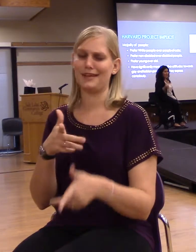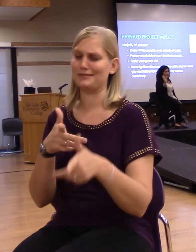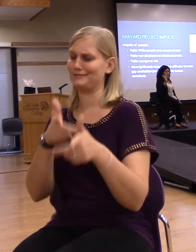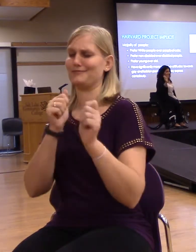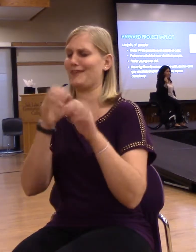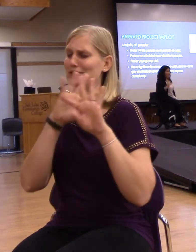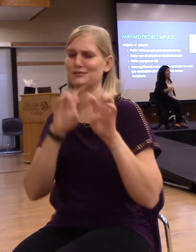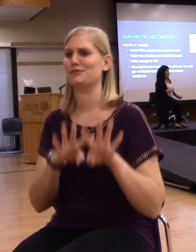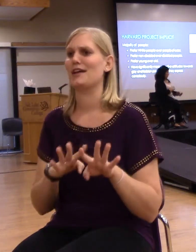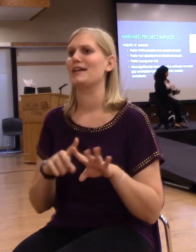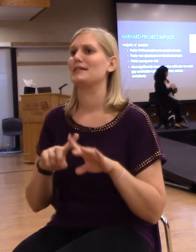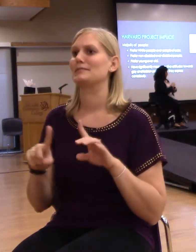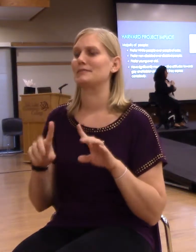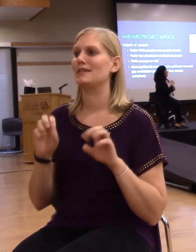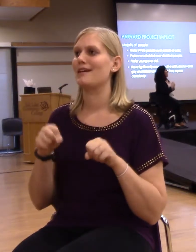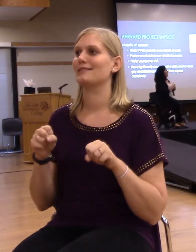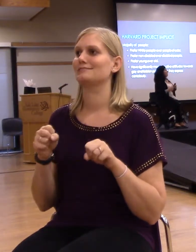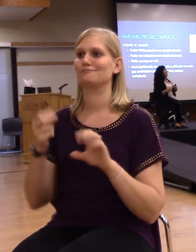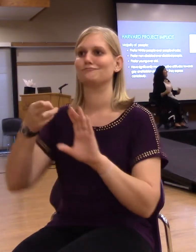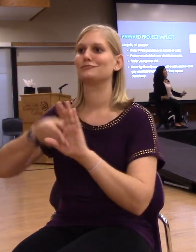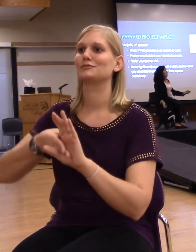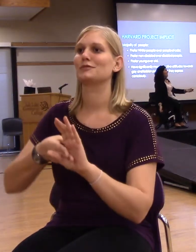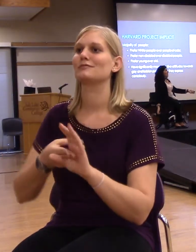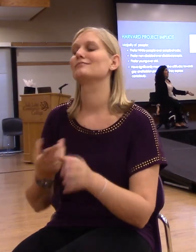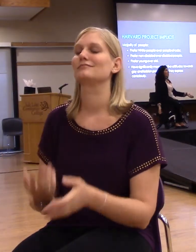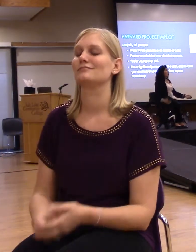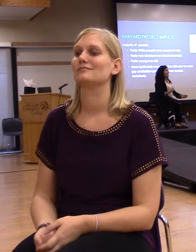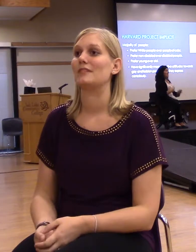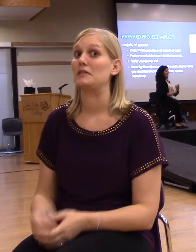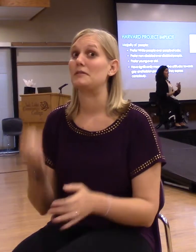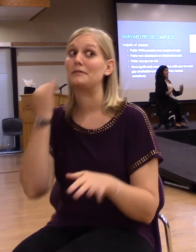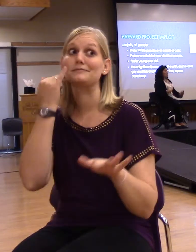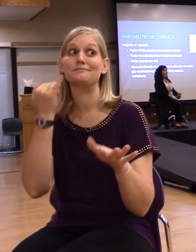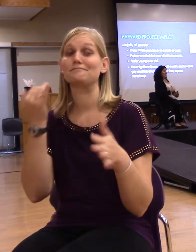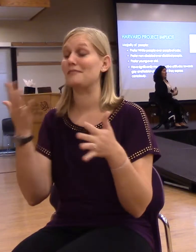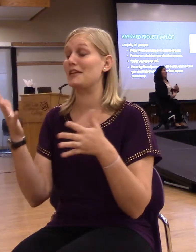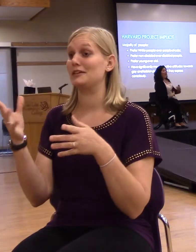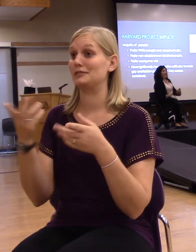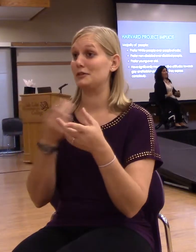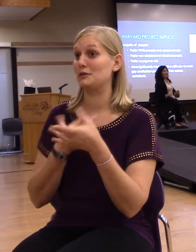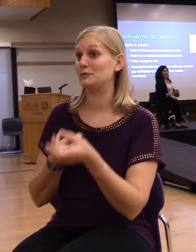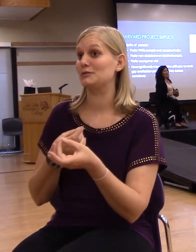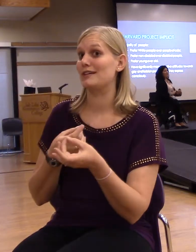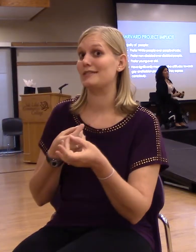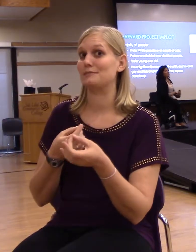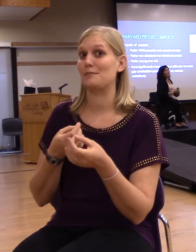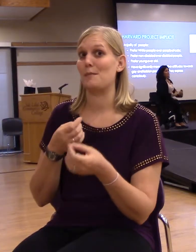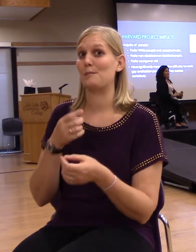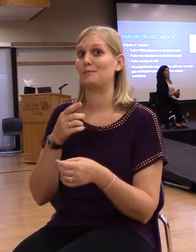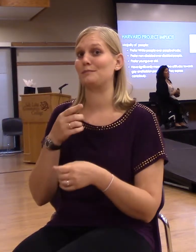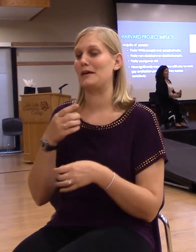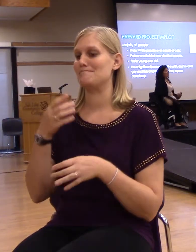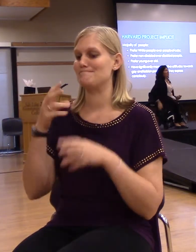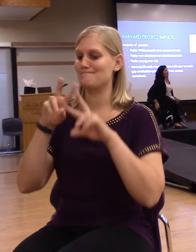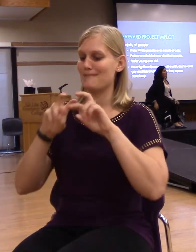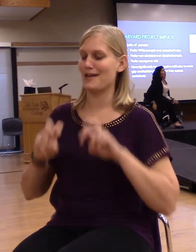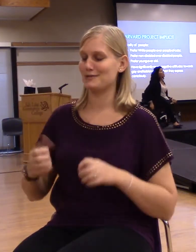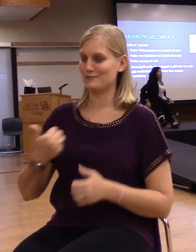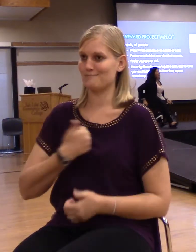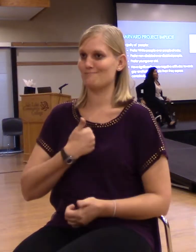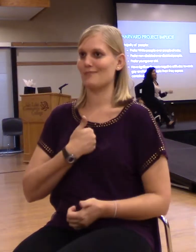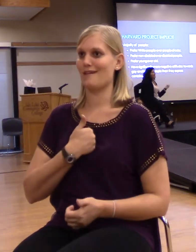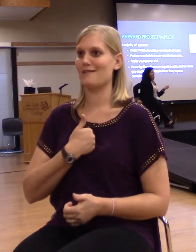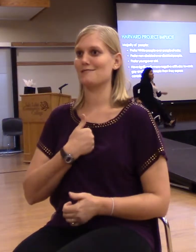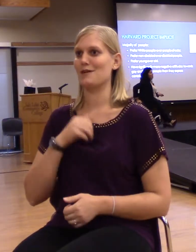engage with this test, lots of different groups. So that's something, if you're interested in kind of seeing where you're at with your kind of connection to your